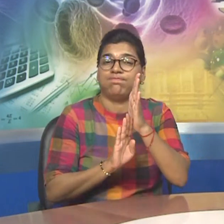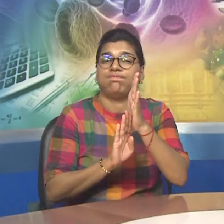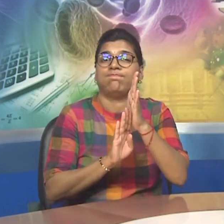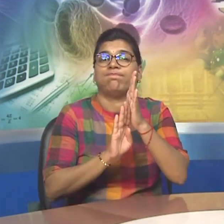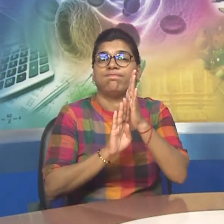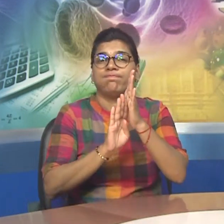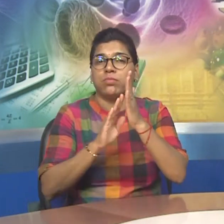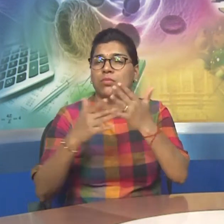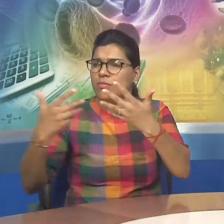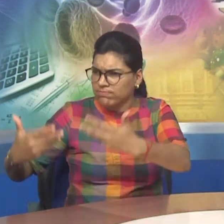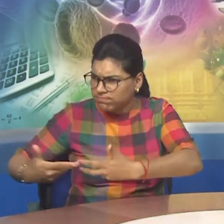elevate,